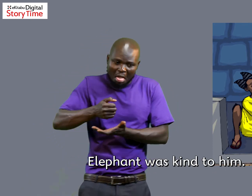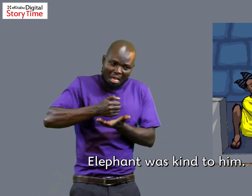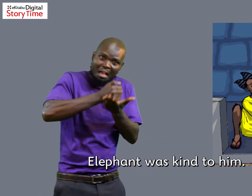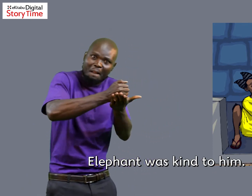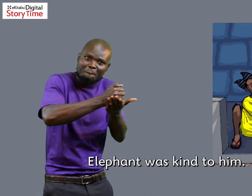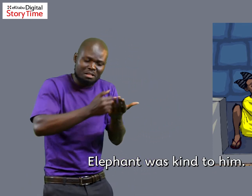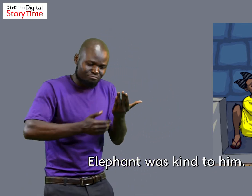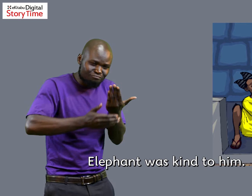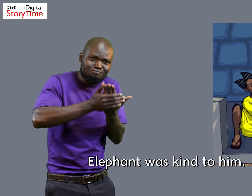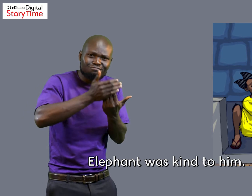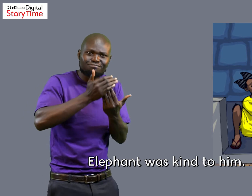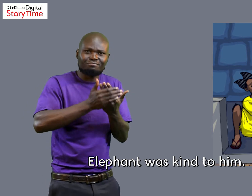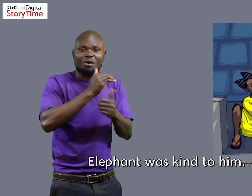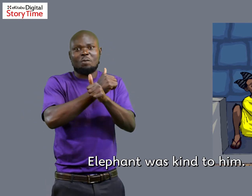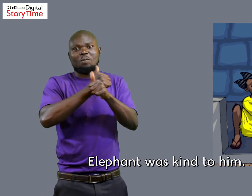Elephant was kind to him.